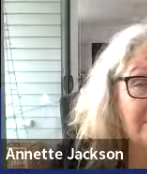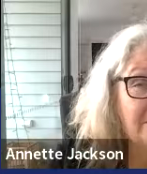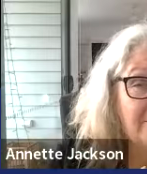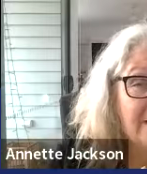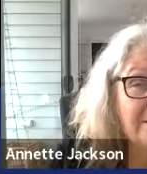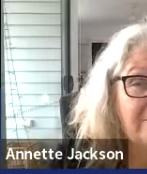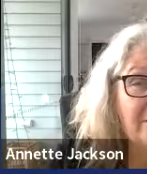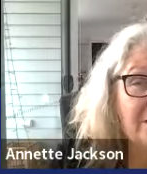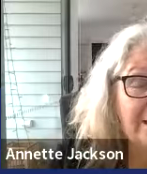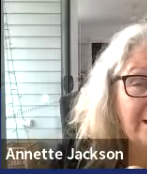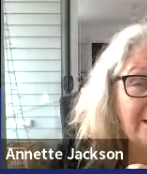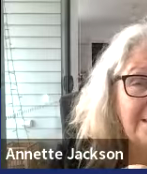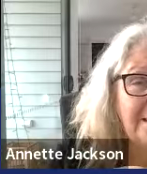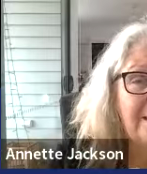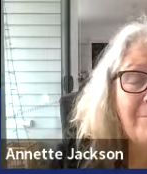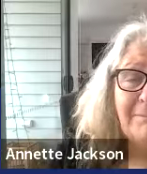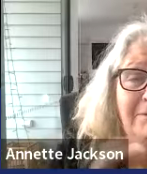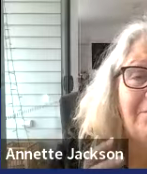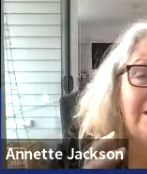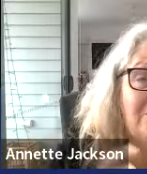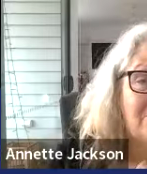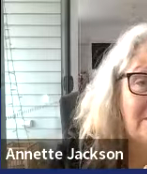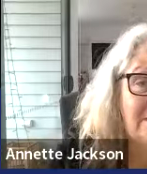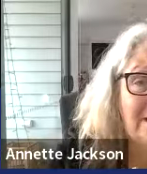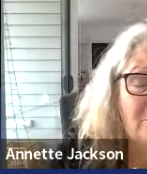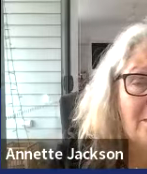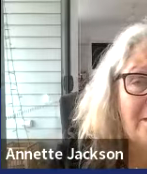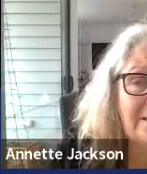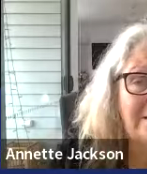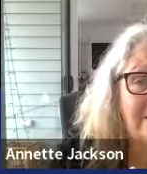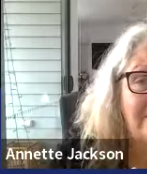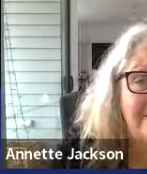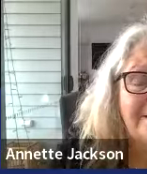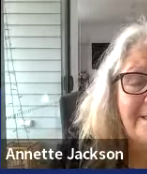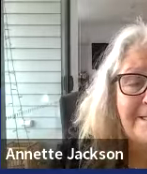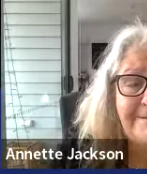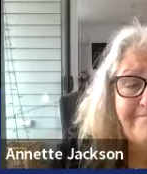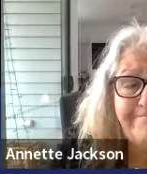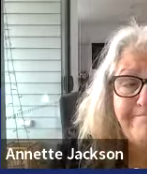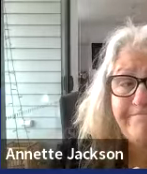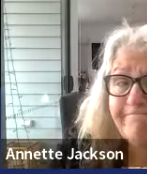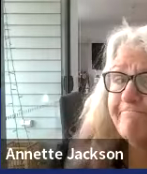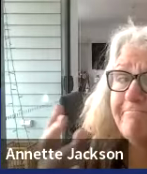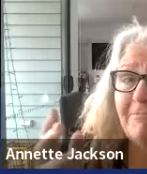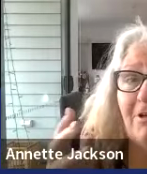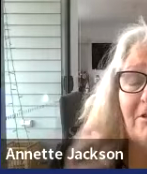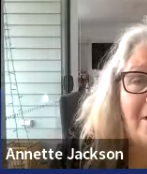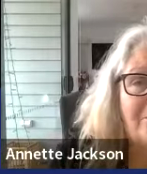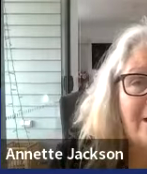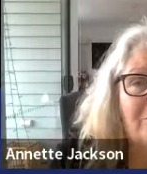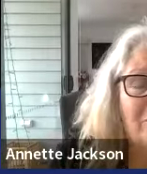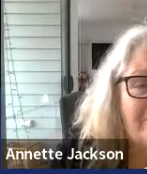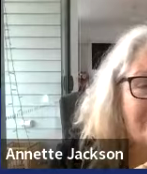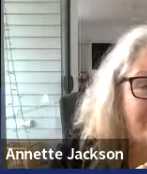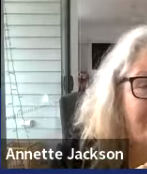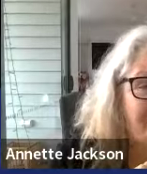the developmental impact of the earlier years. But I'd be really interested to hear whether that's on the